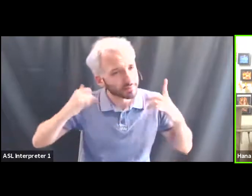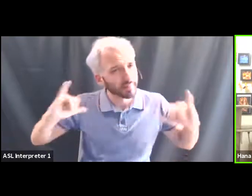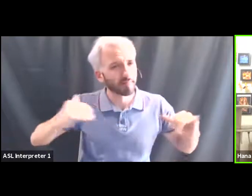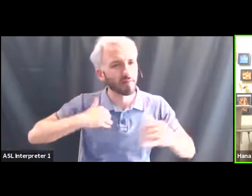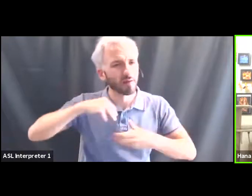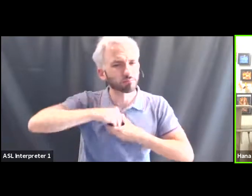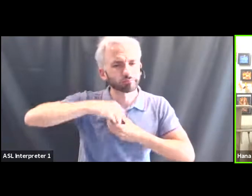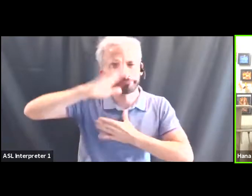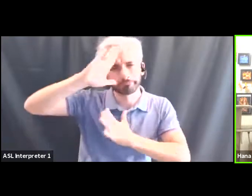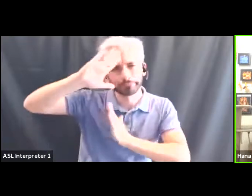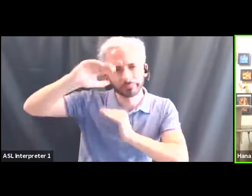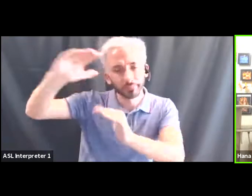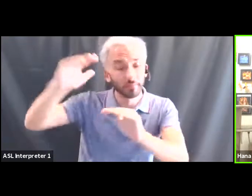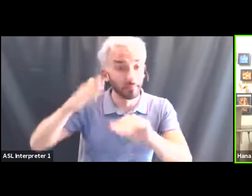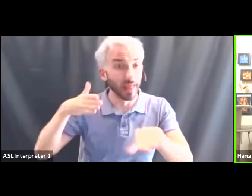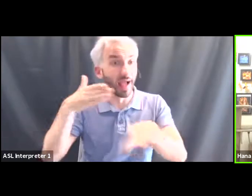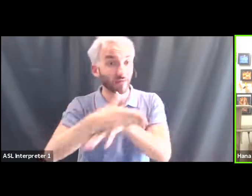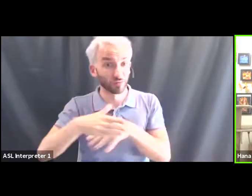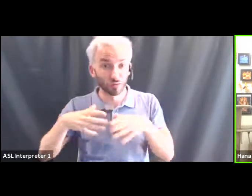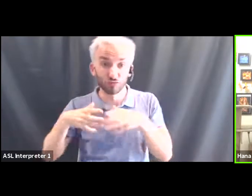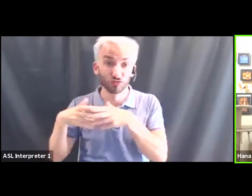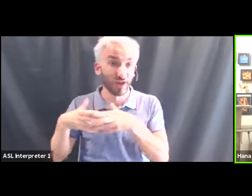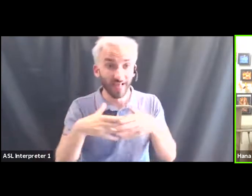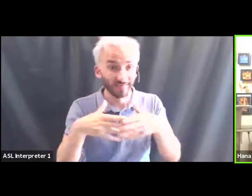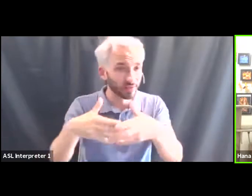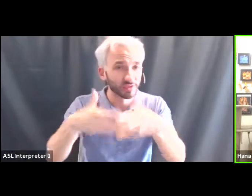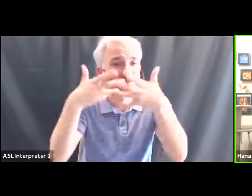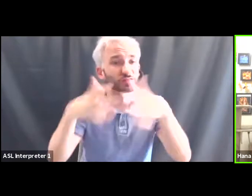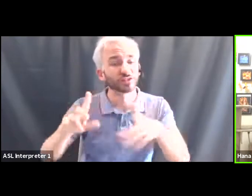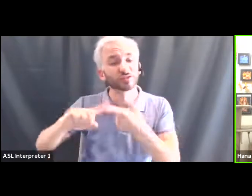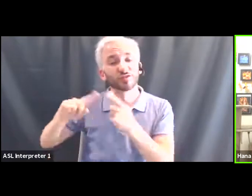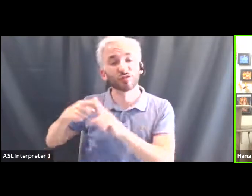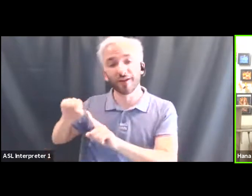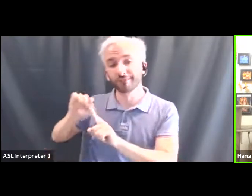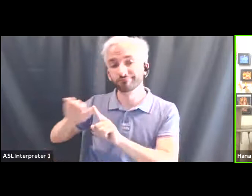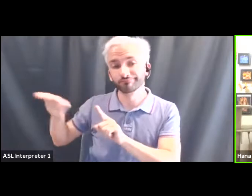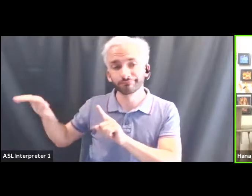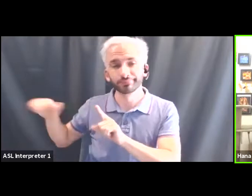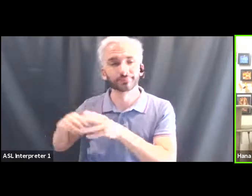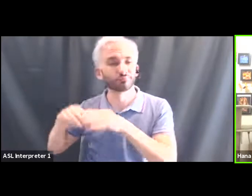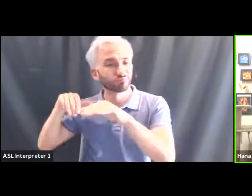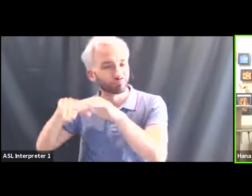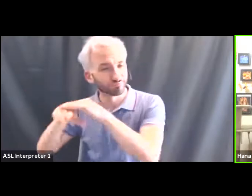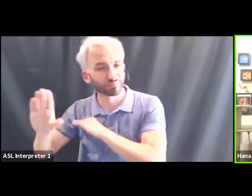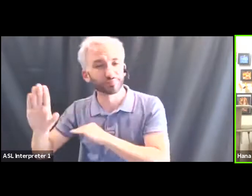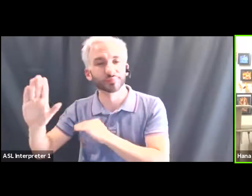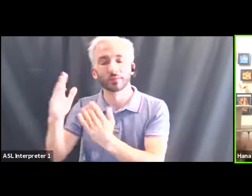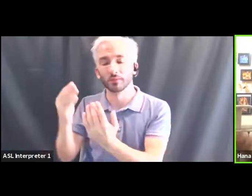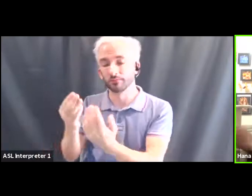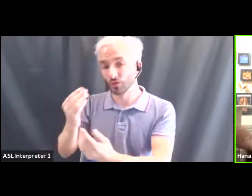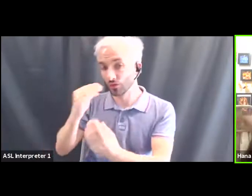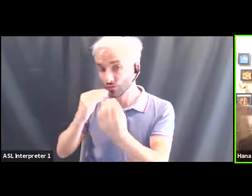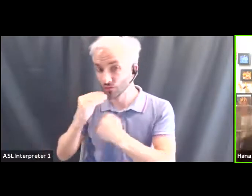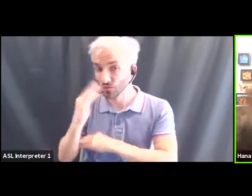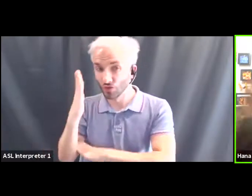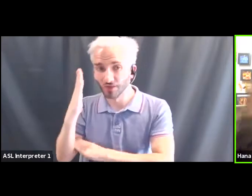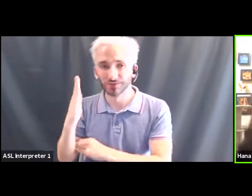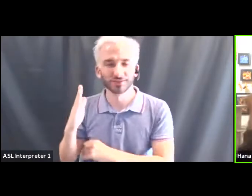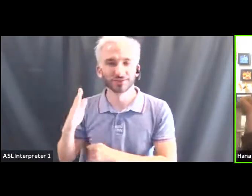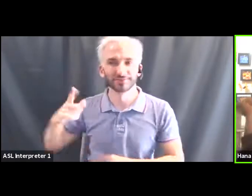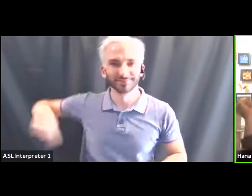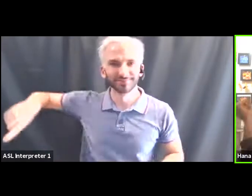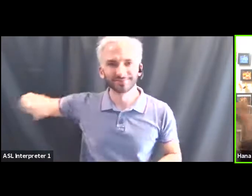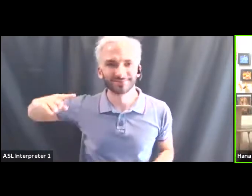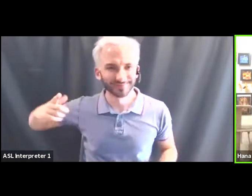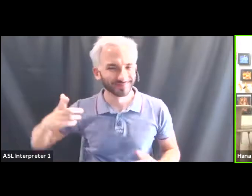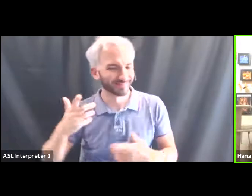After the rally, as my friends and I walked to the local deli to get lunch, we couldn't help but repeat his words. Plastic, what the